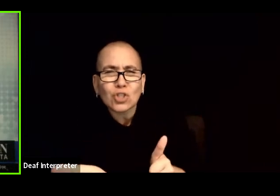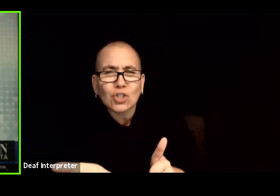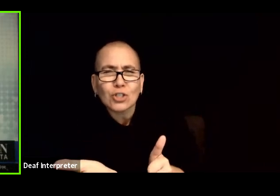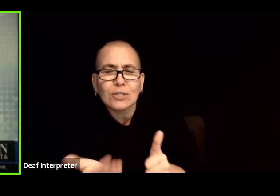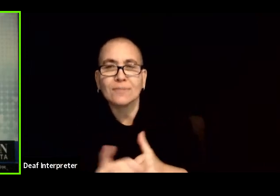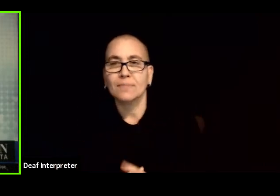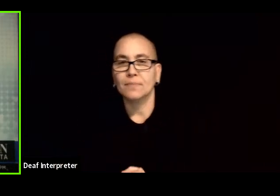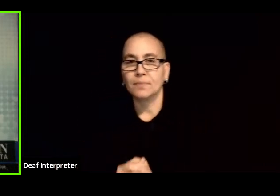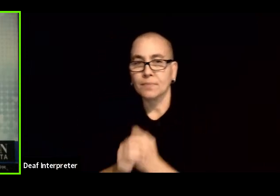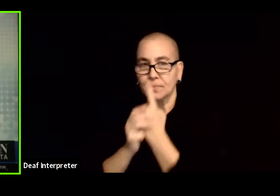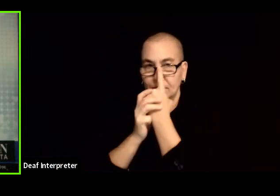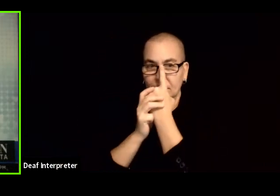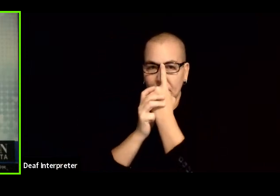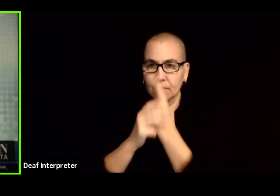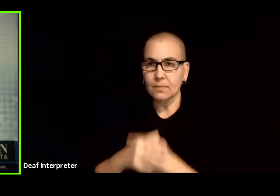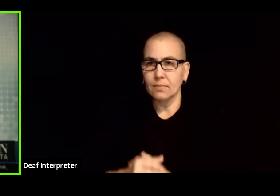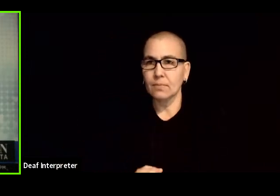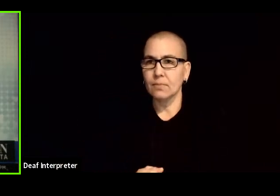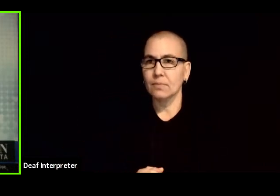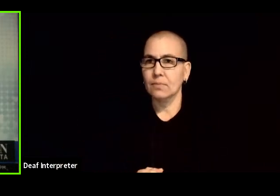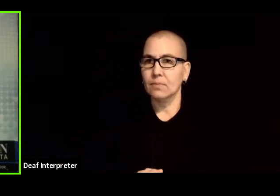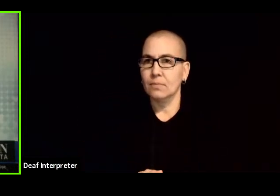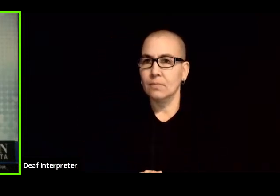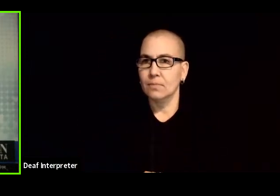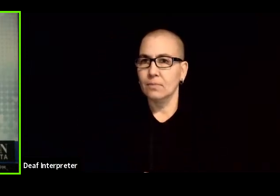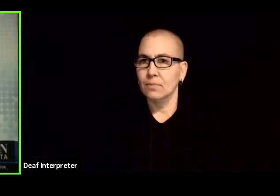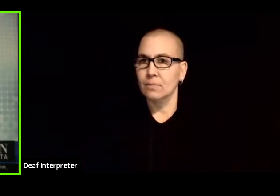I mean, it's still your data, or it seems to be your data, and that's a big